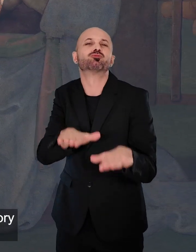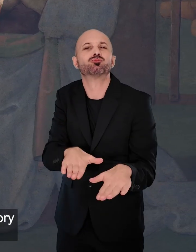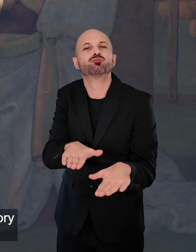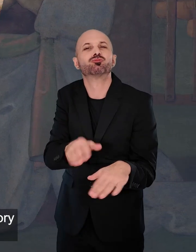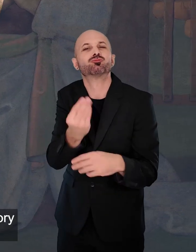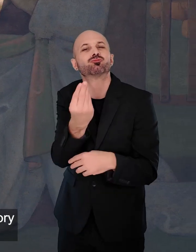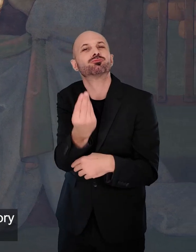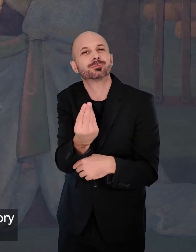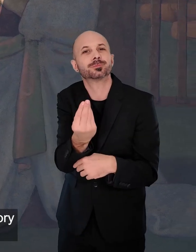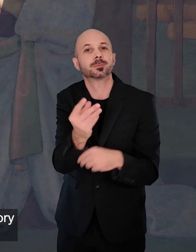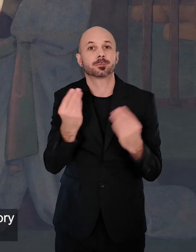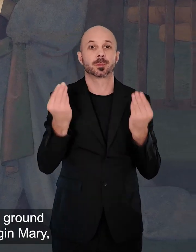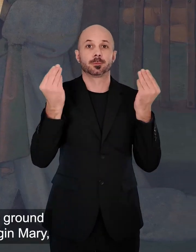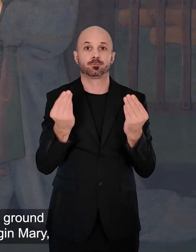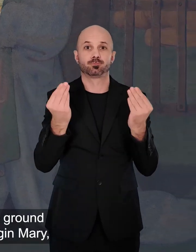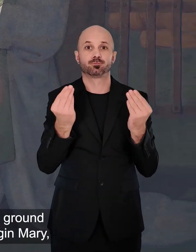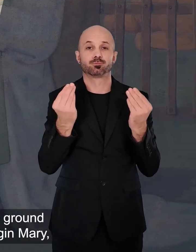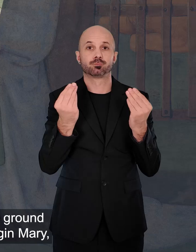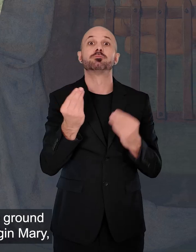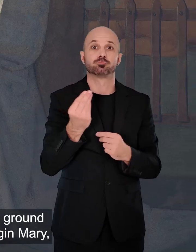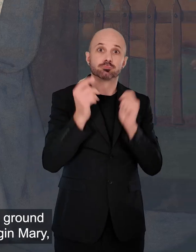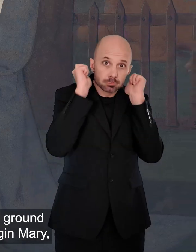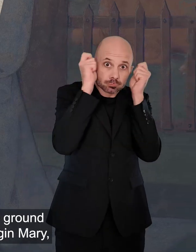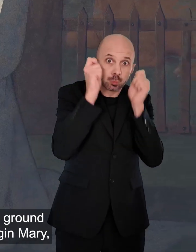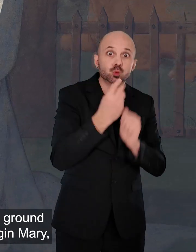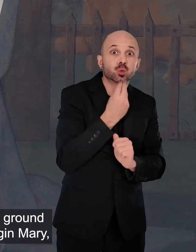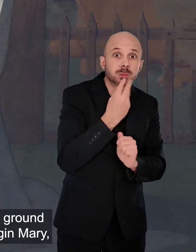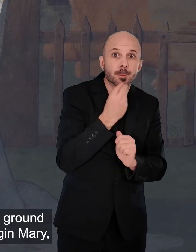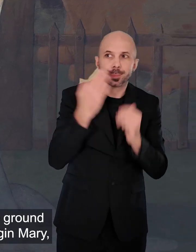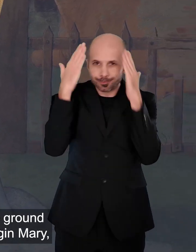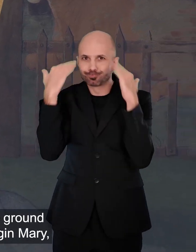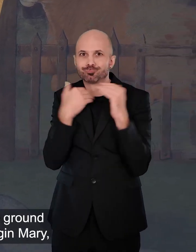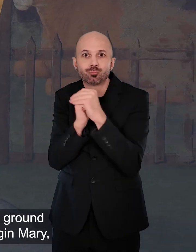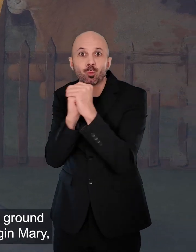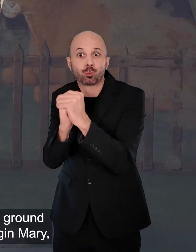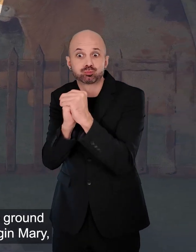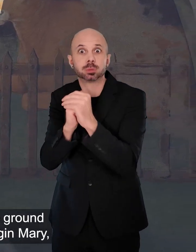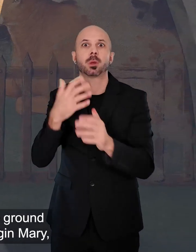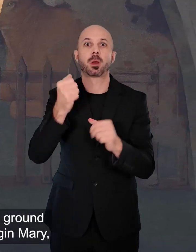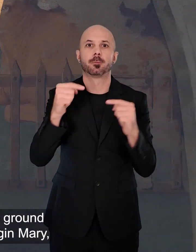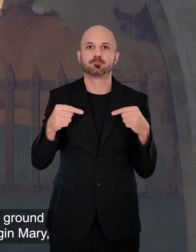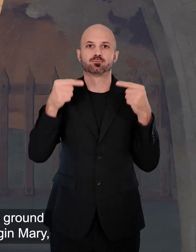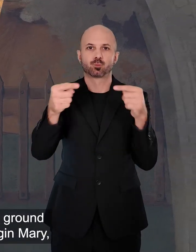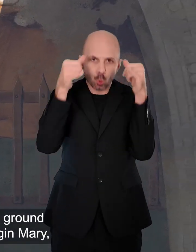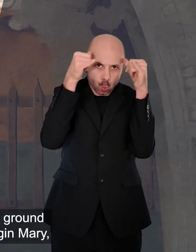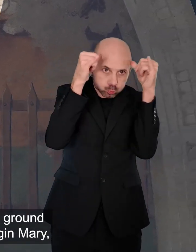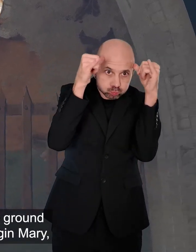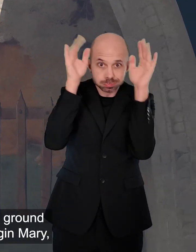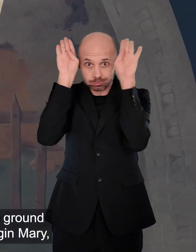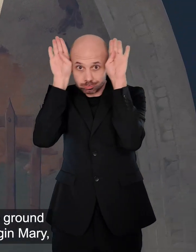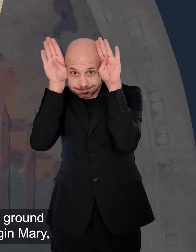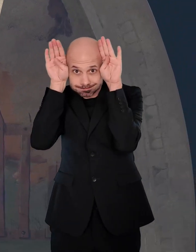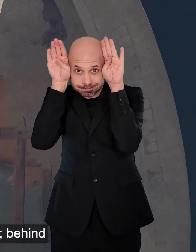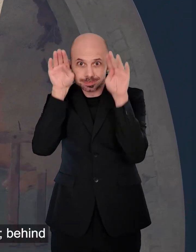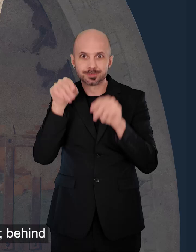story focuses on the infant Jesus laid down humbly on the ground between Saint Joseph and the